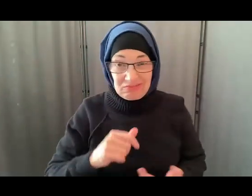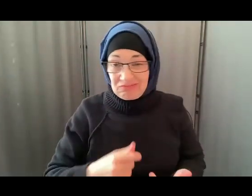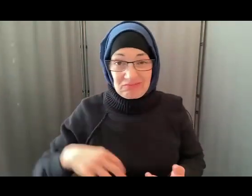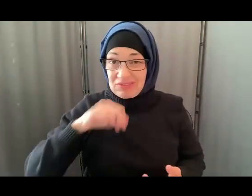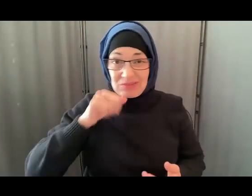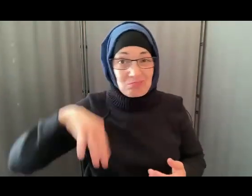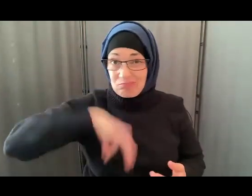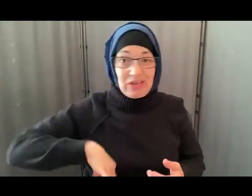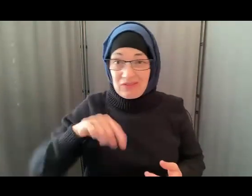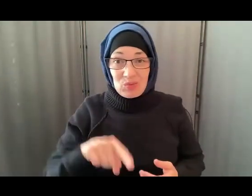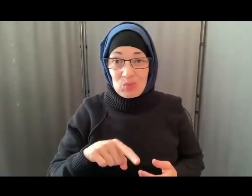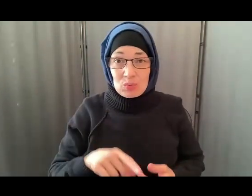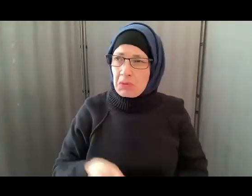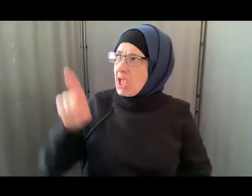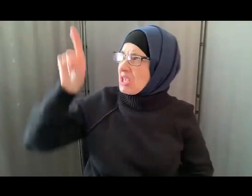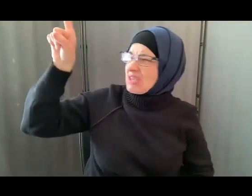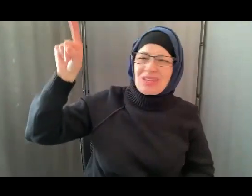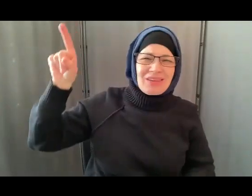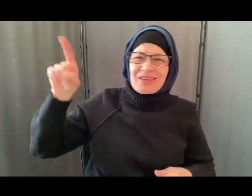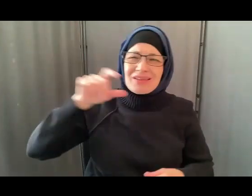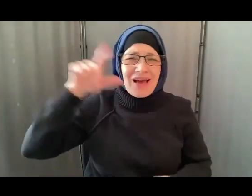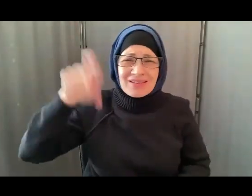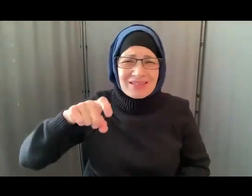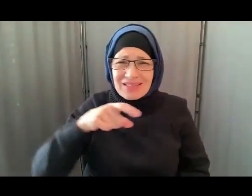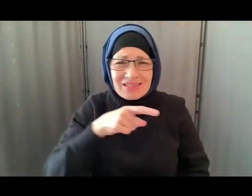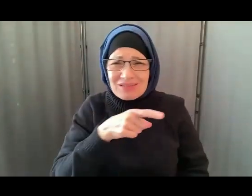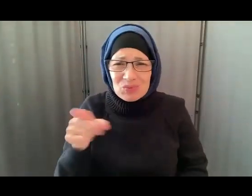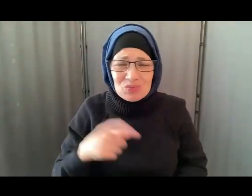And you are the poor, needy ones.